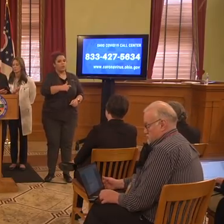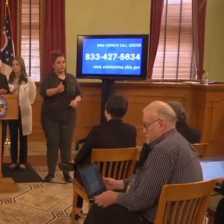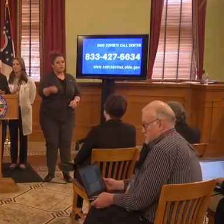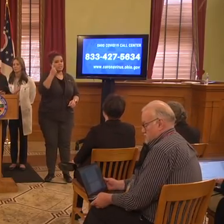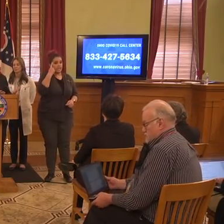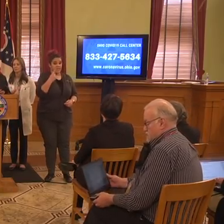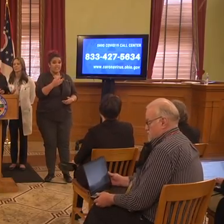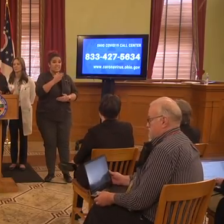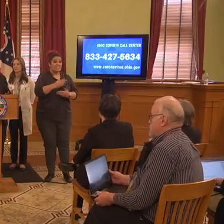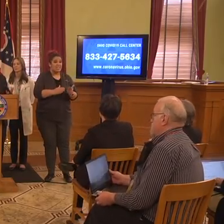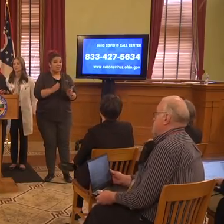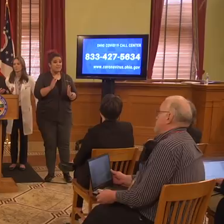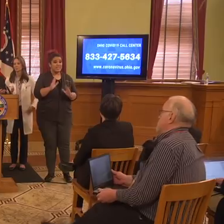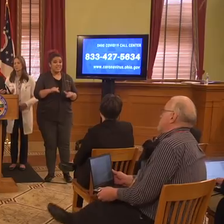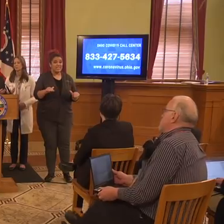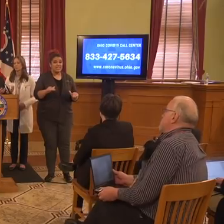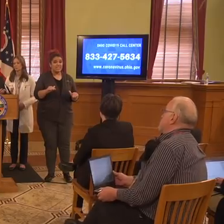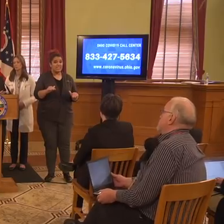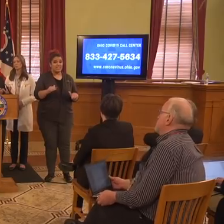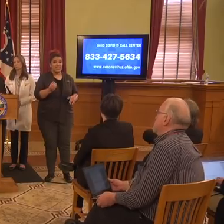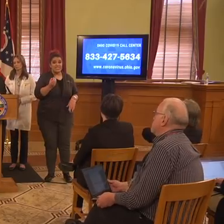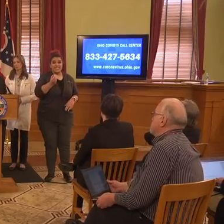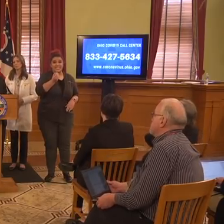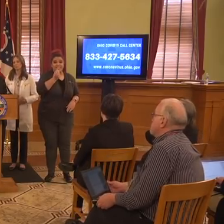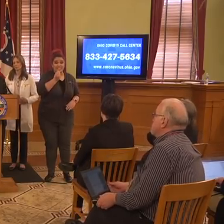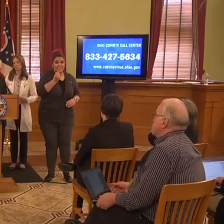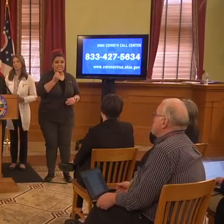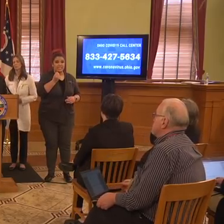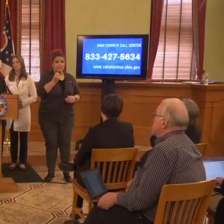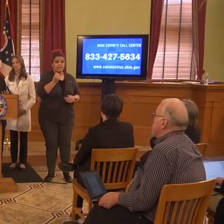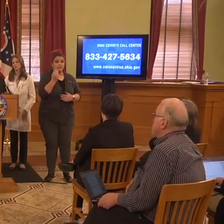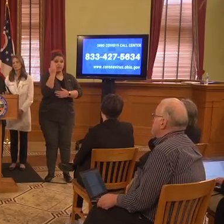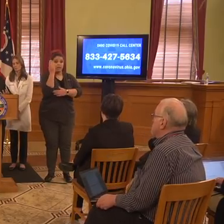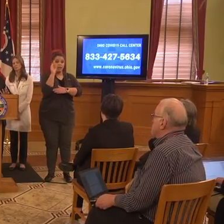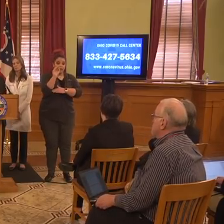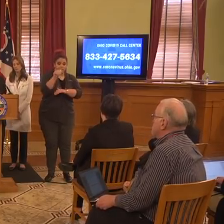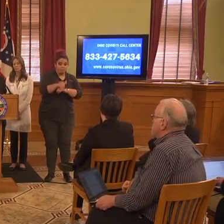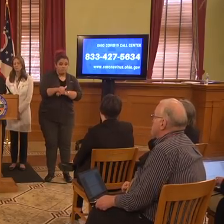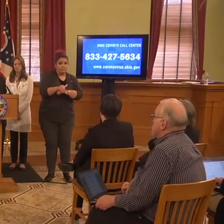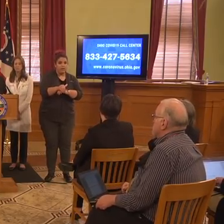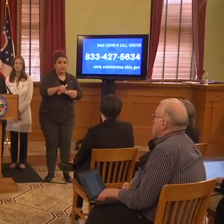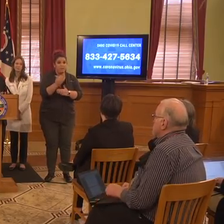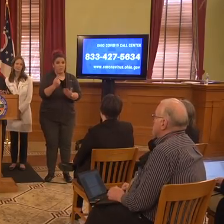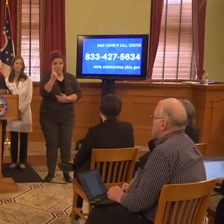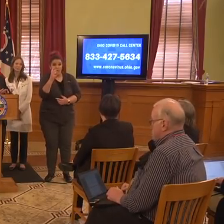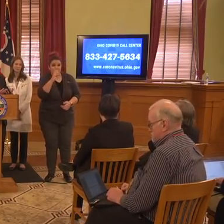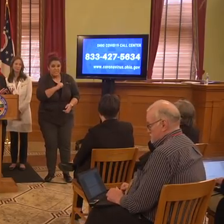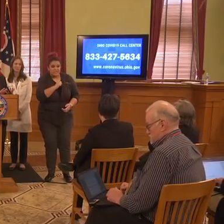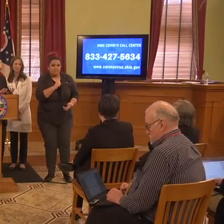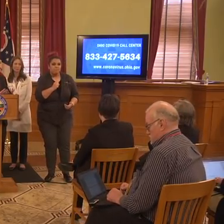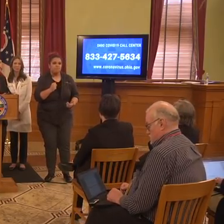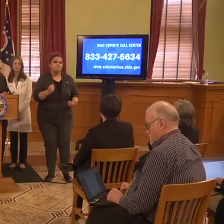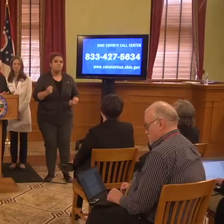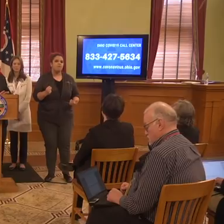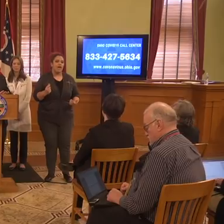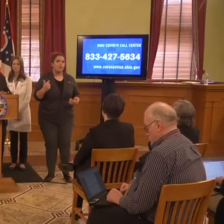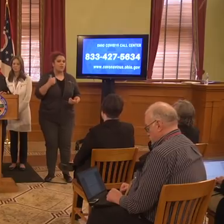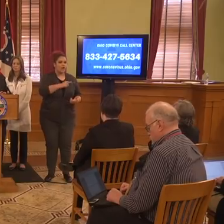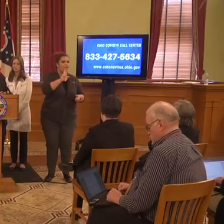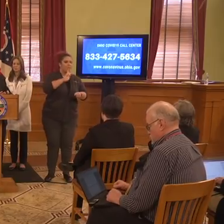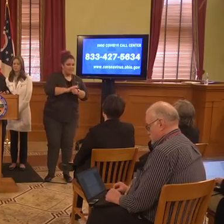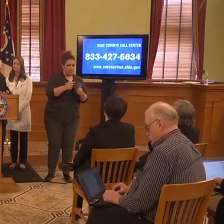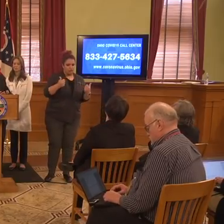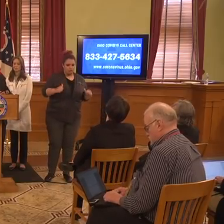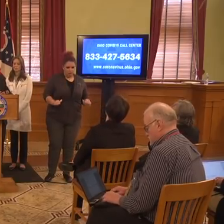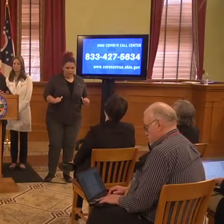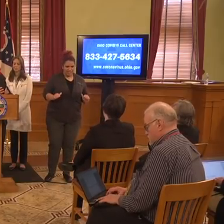will miss a meal, but we got to do everything we can so that doesn't happen, and we're committed to doing that. But not to take this